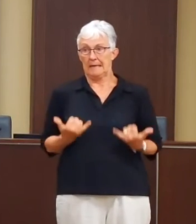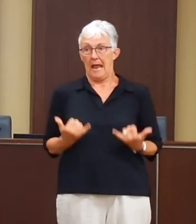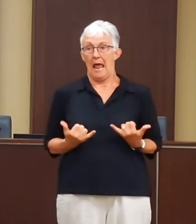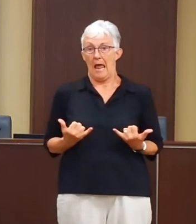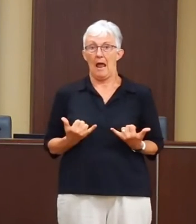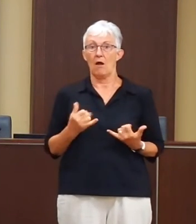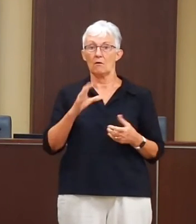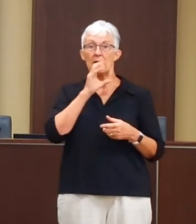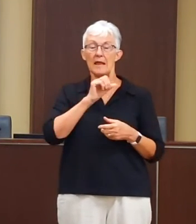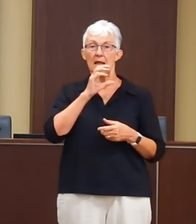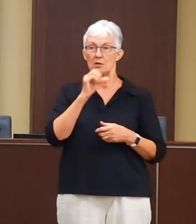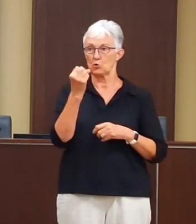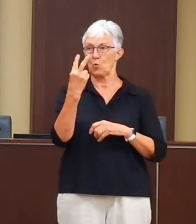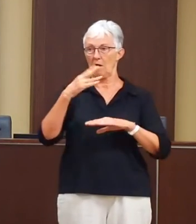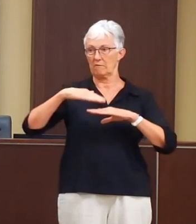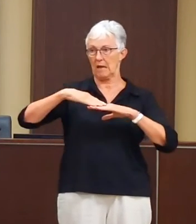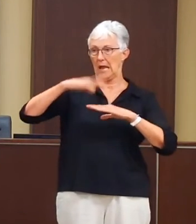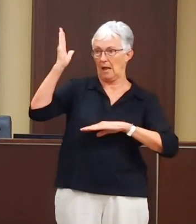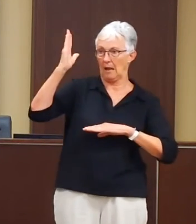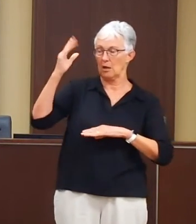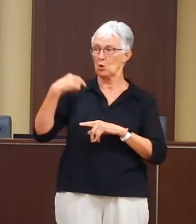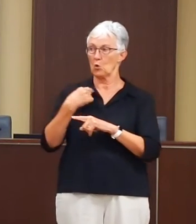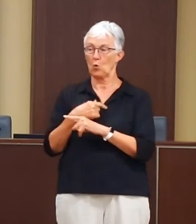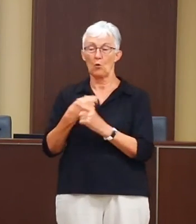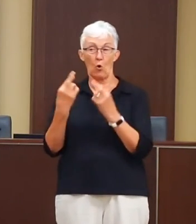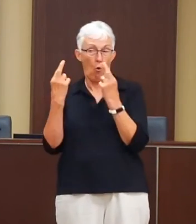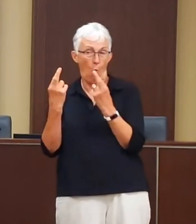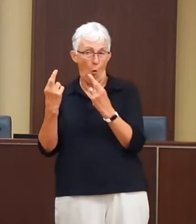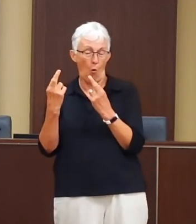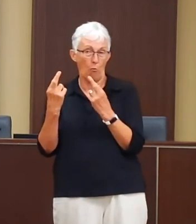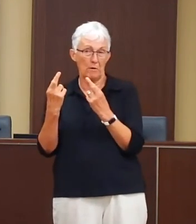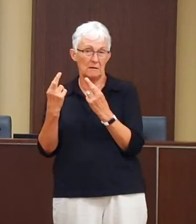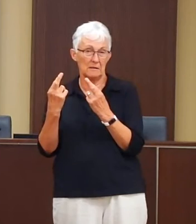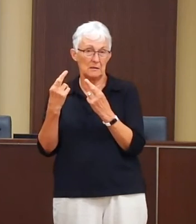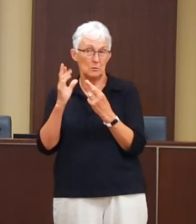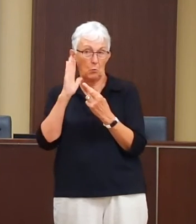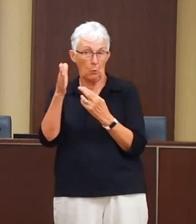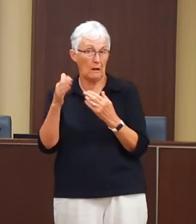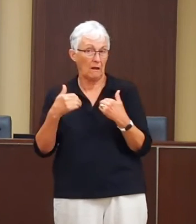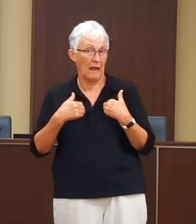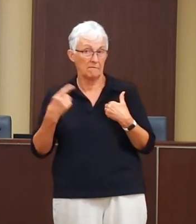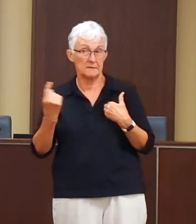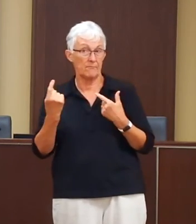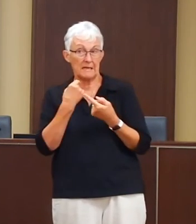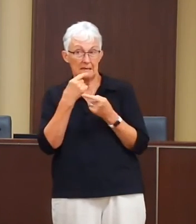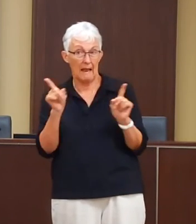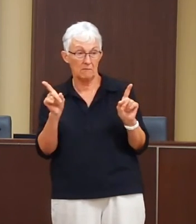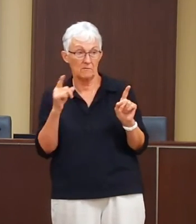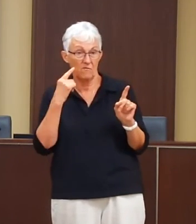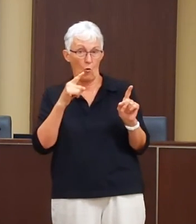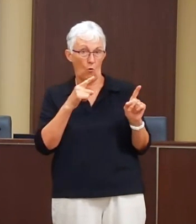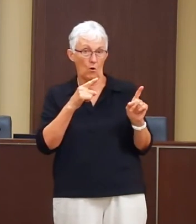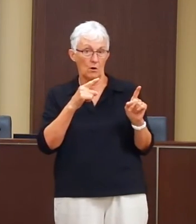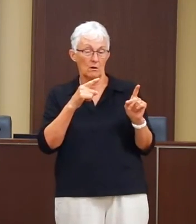hope that maybe there'd be some kind of an announcement this summer for younger students. Doesn't look as if that's going to be likely.